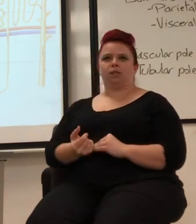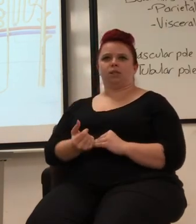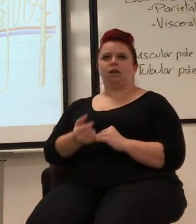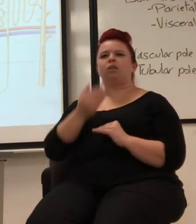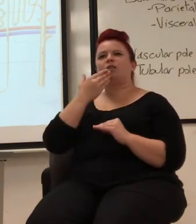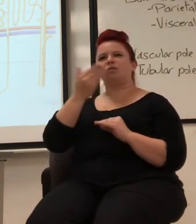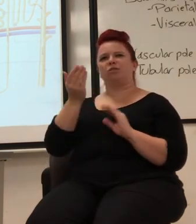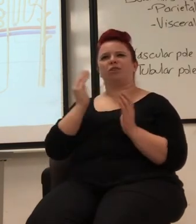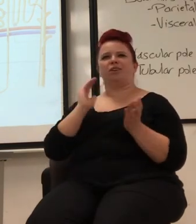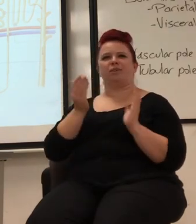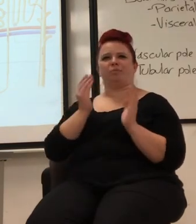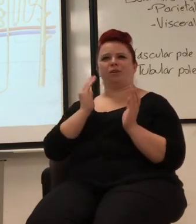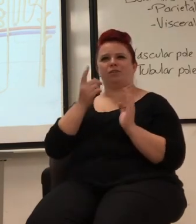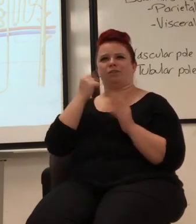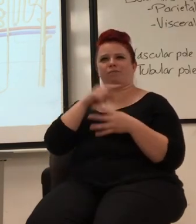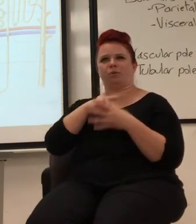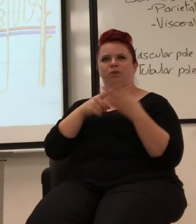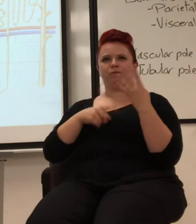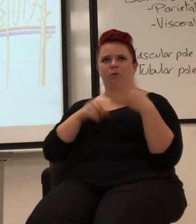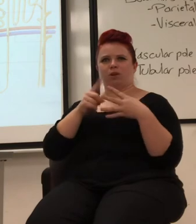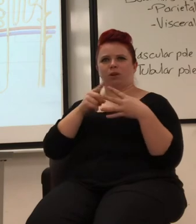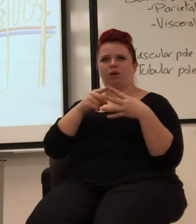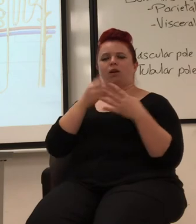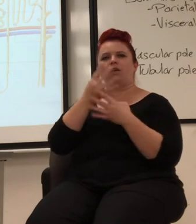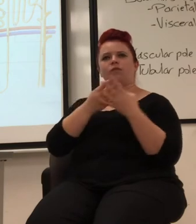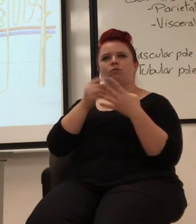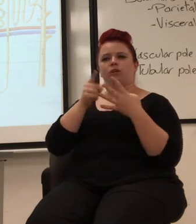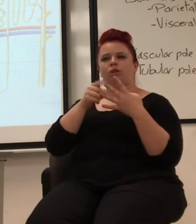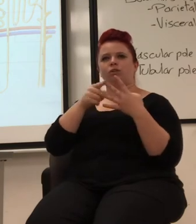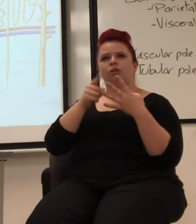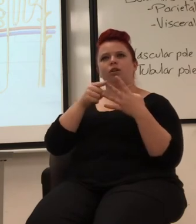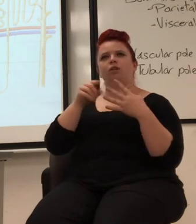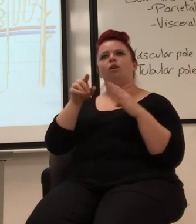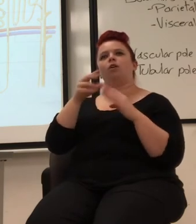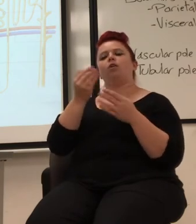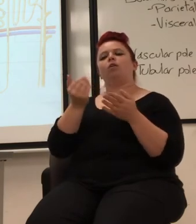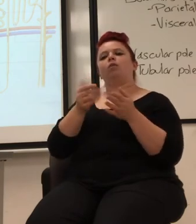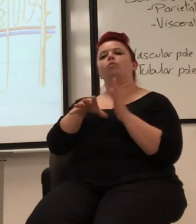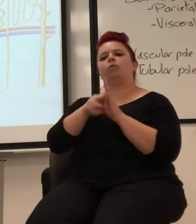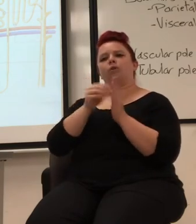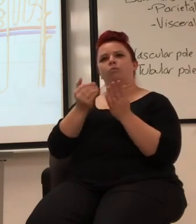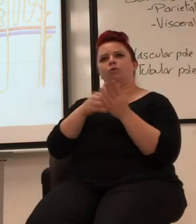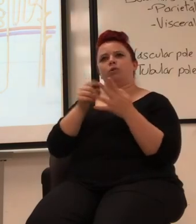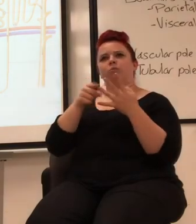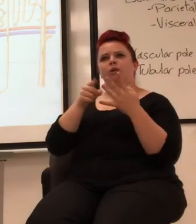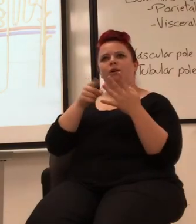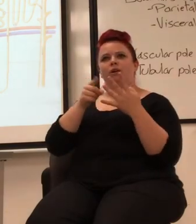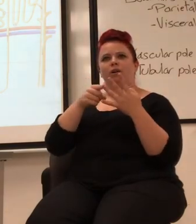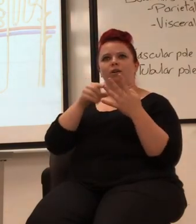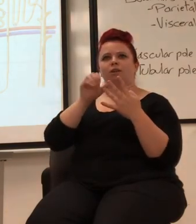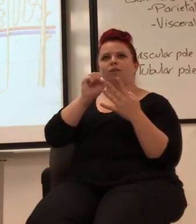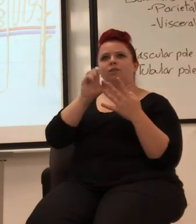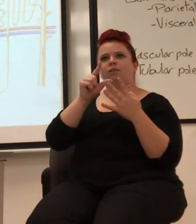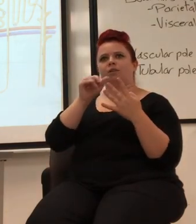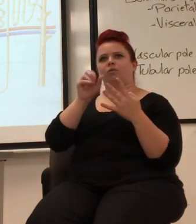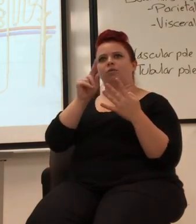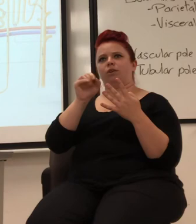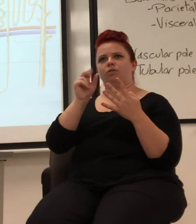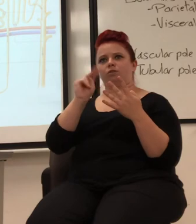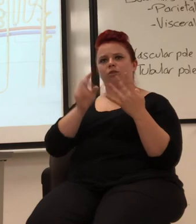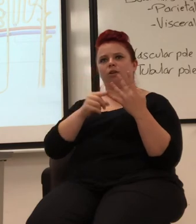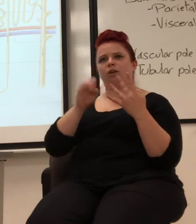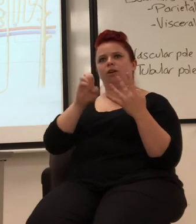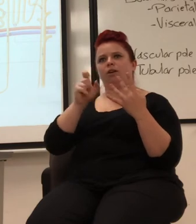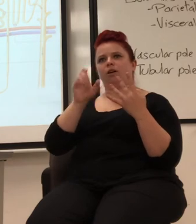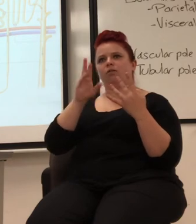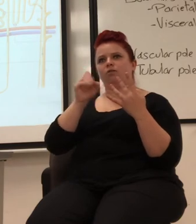this, those four things. Filtration, reabsorption, secretion, excretion. It's like I have this box in my garage.